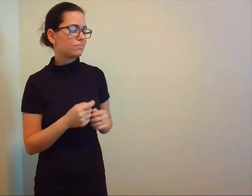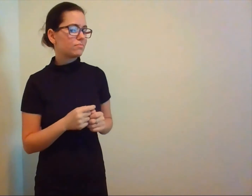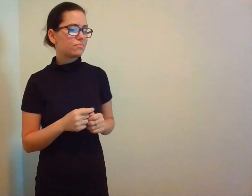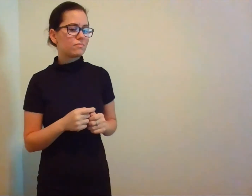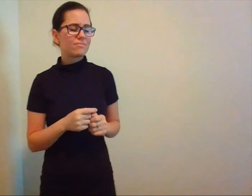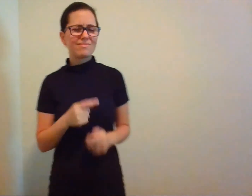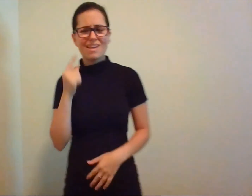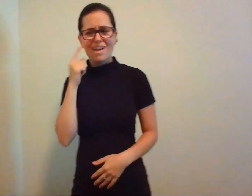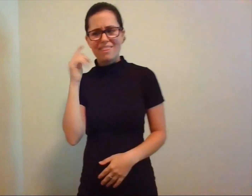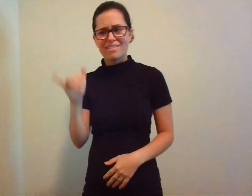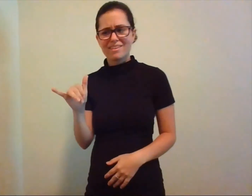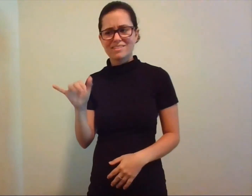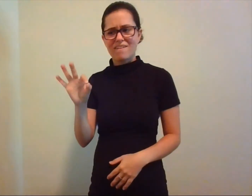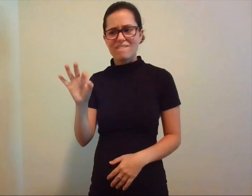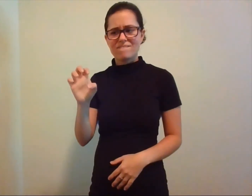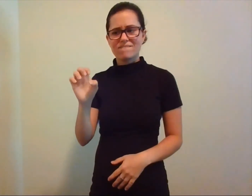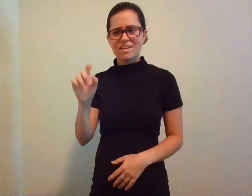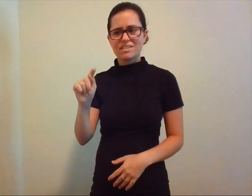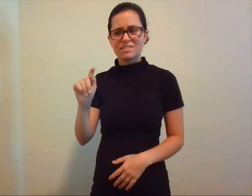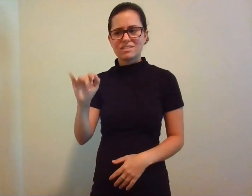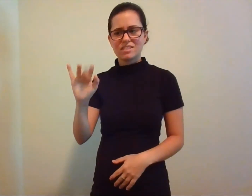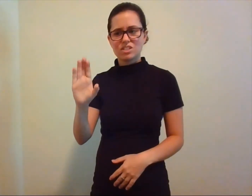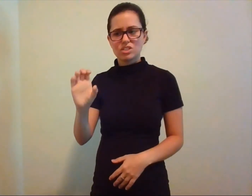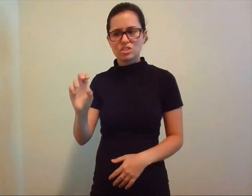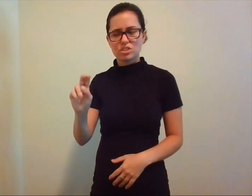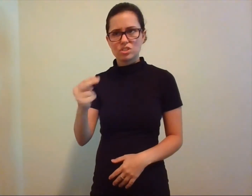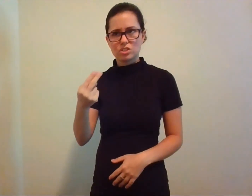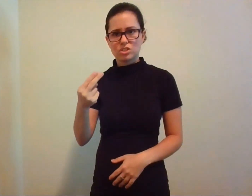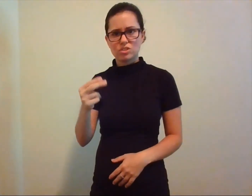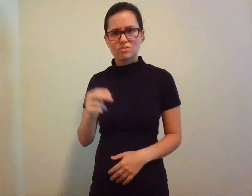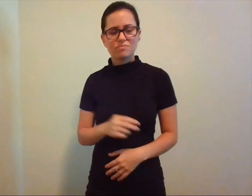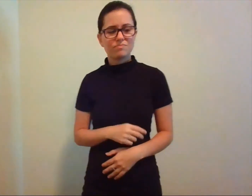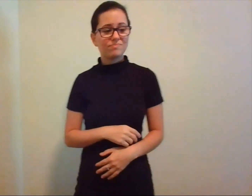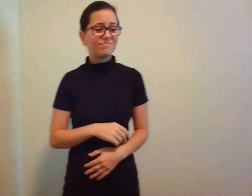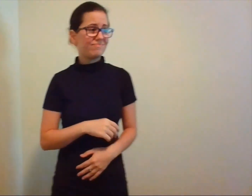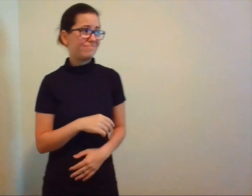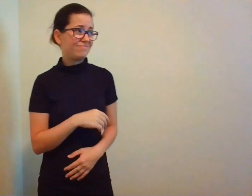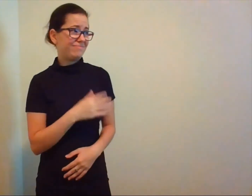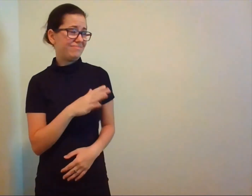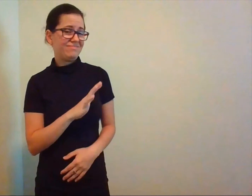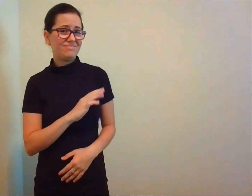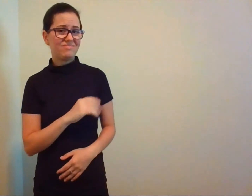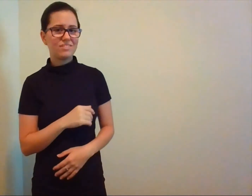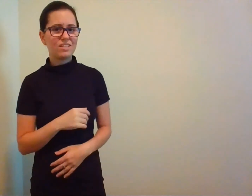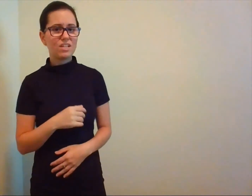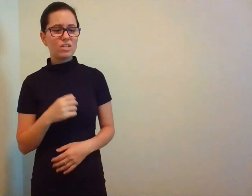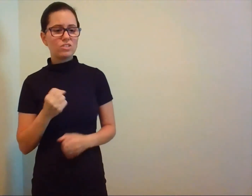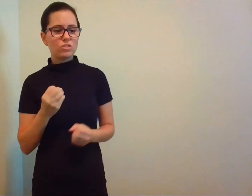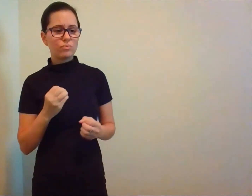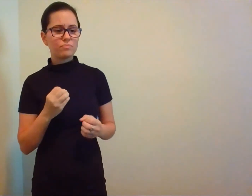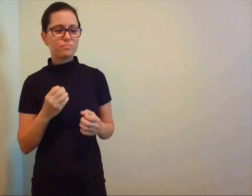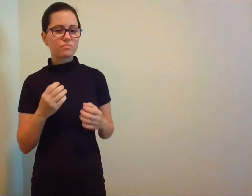The dude was had bulbous muscles, the ones on your shoulder and on your back. Traps. Lats. He had it all,